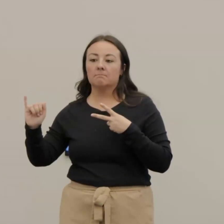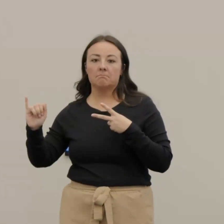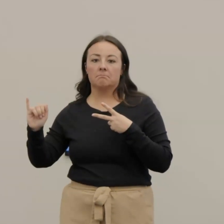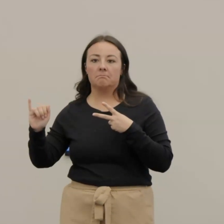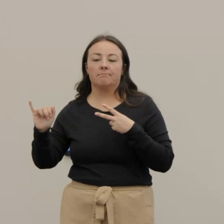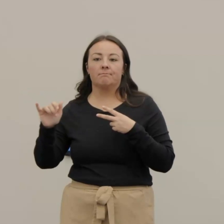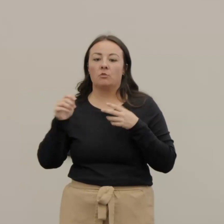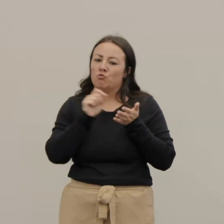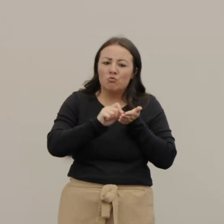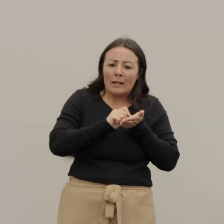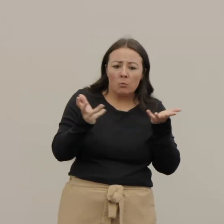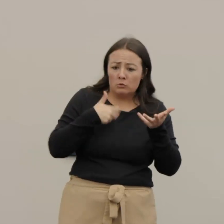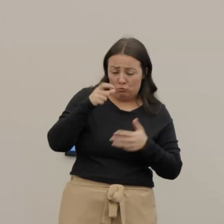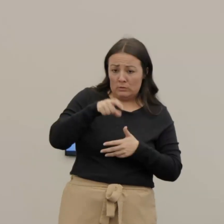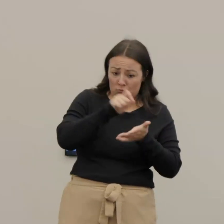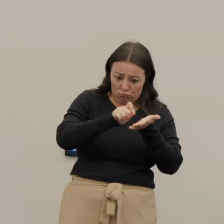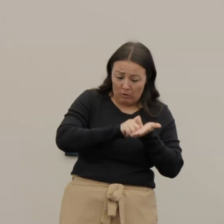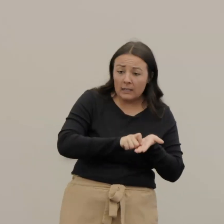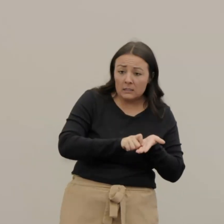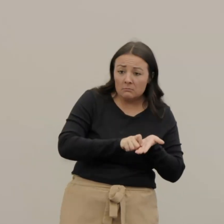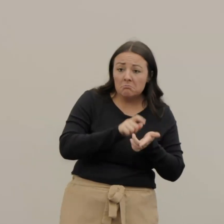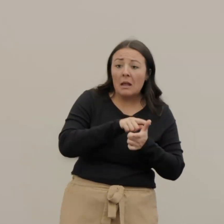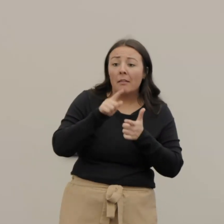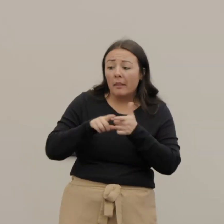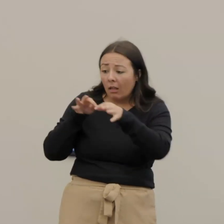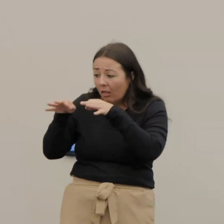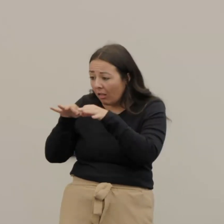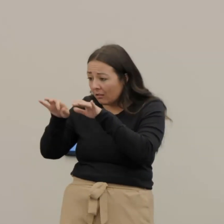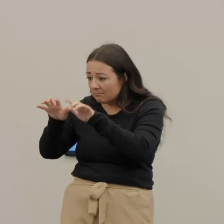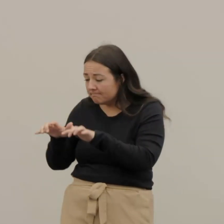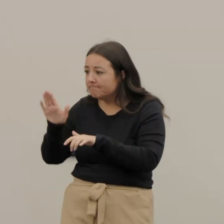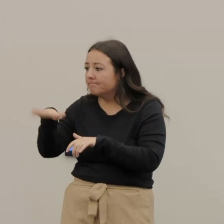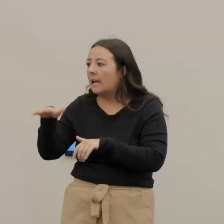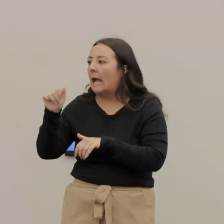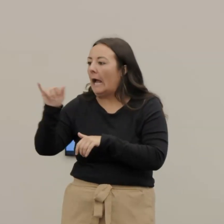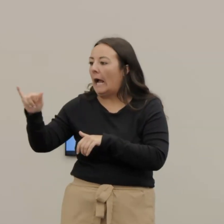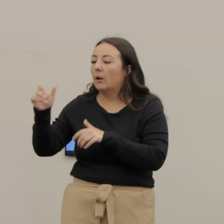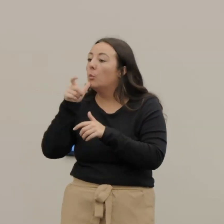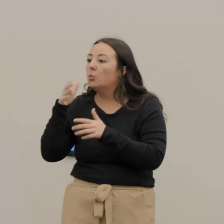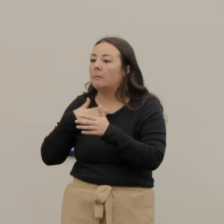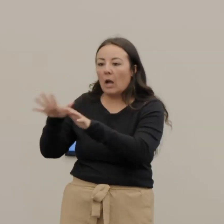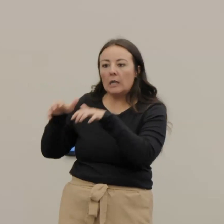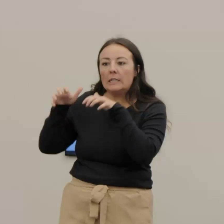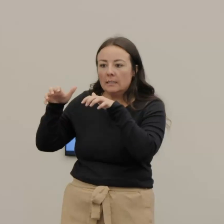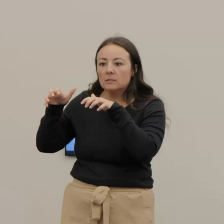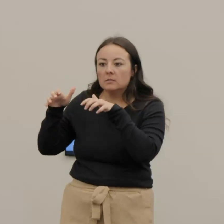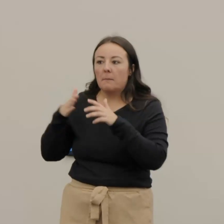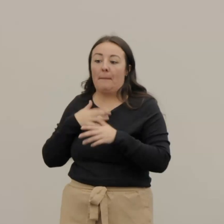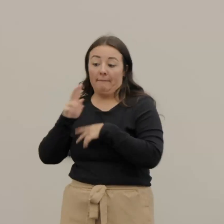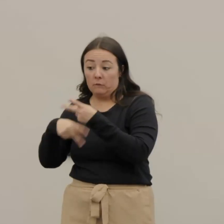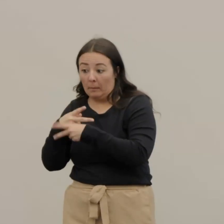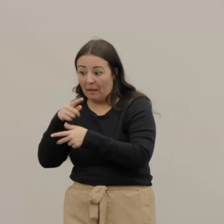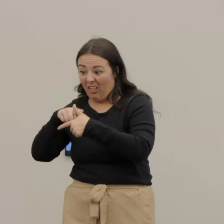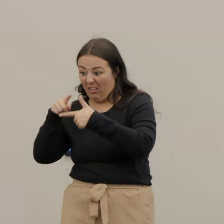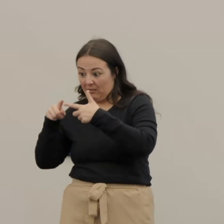Just write what you need to write, and then explain to the AI who your audience is, what your format is,